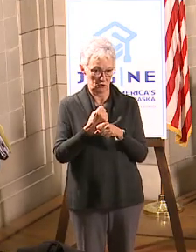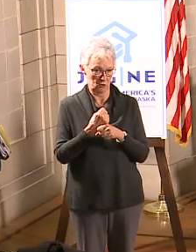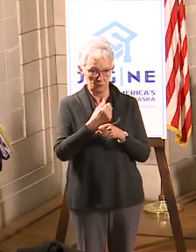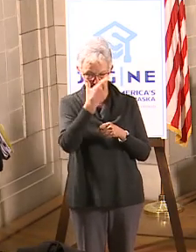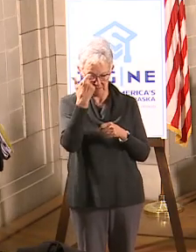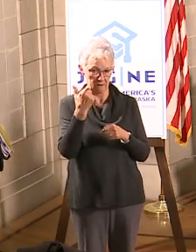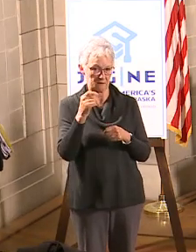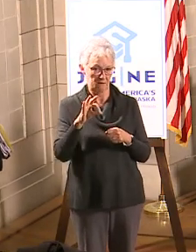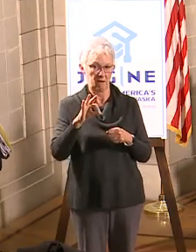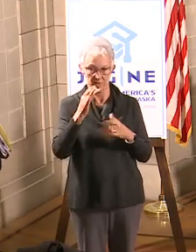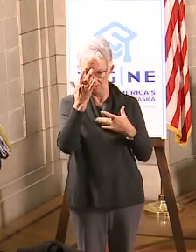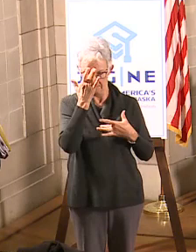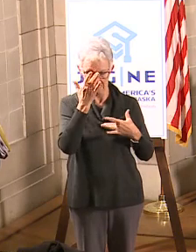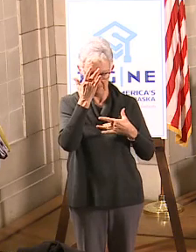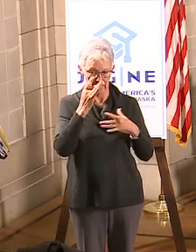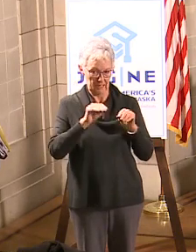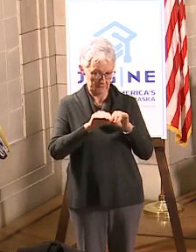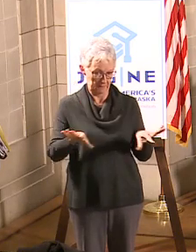right.